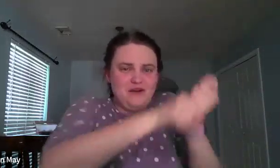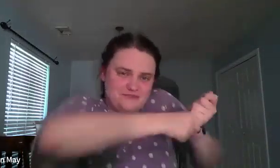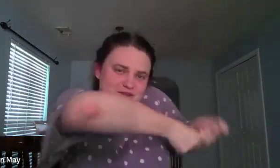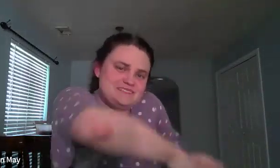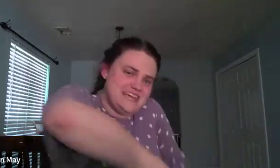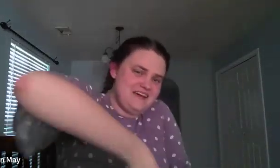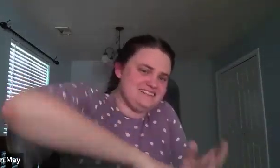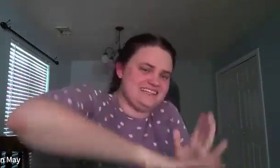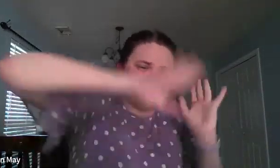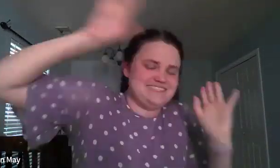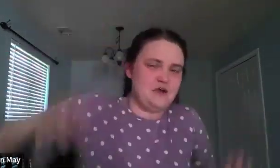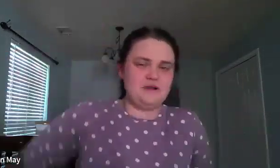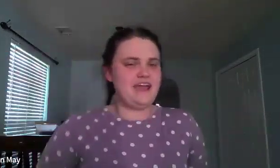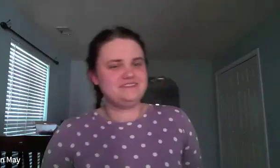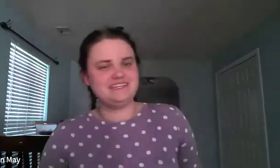golf, you go down. I was like, this is not working, I have to stand.